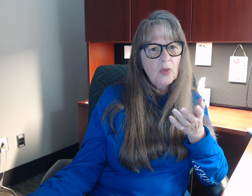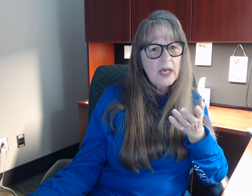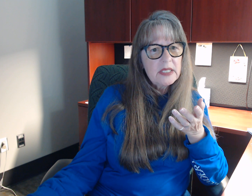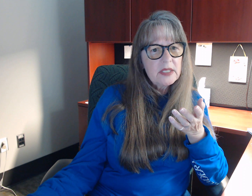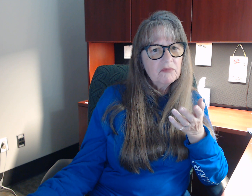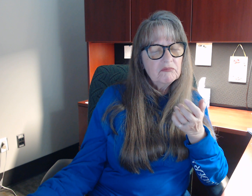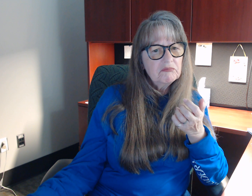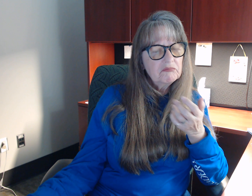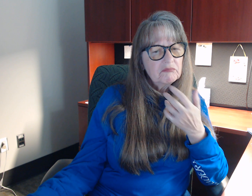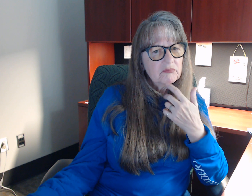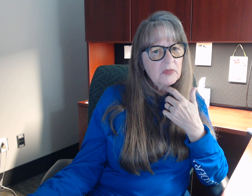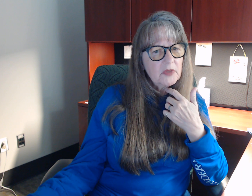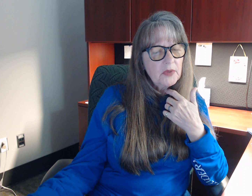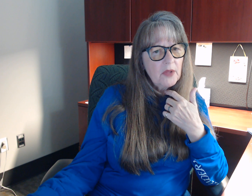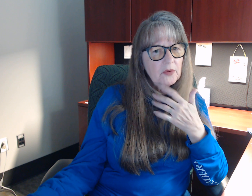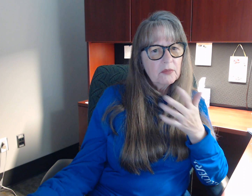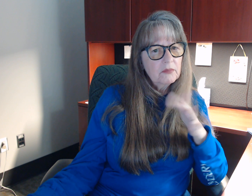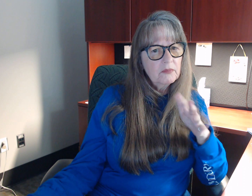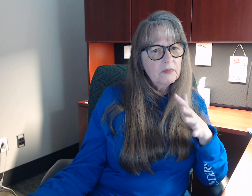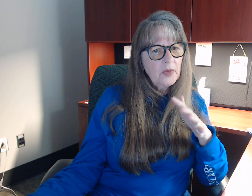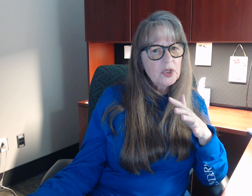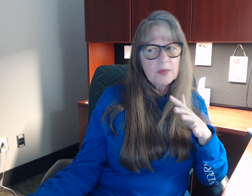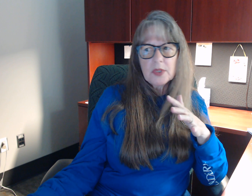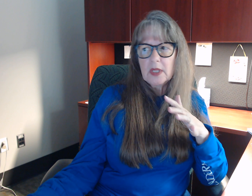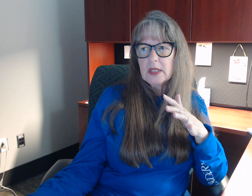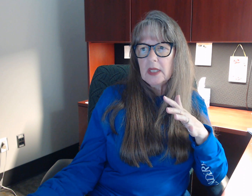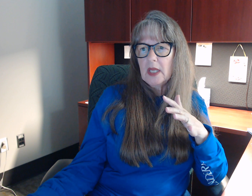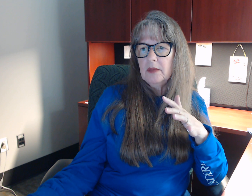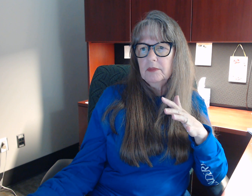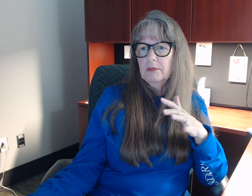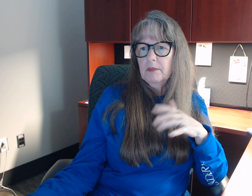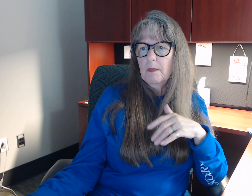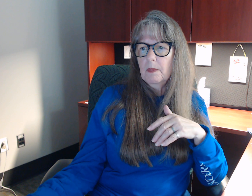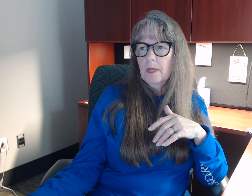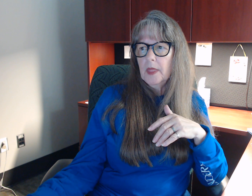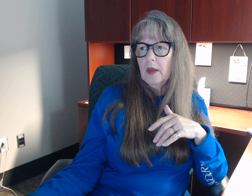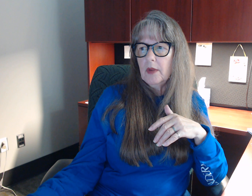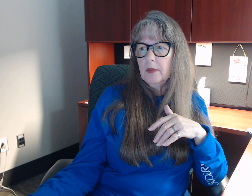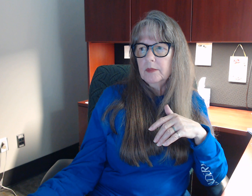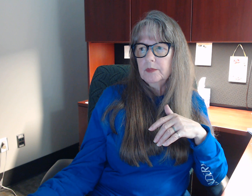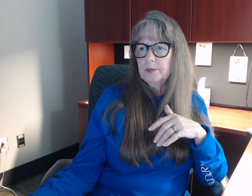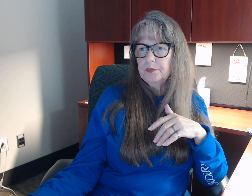rice and different other vegetables and things like that. Okay.